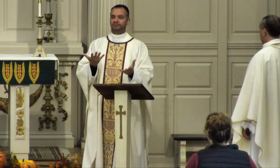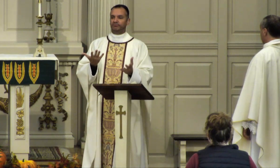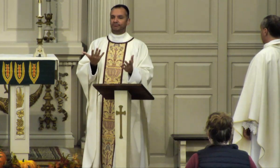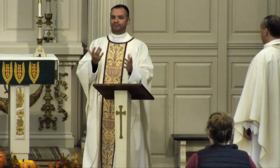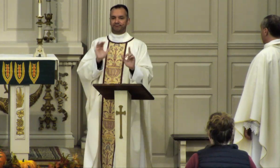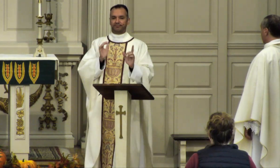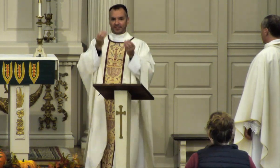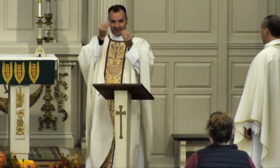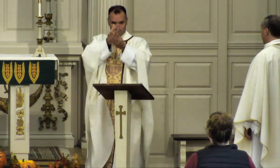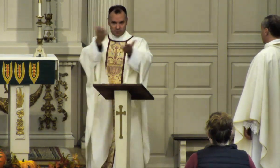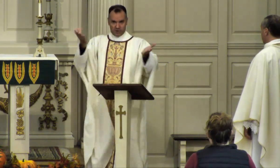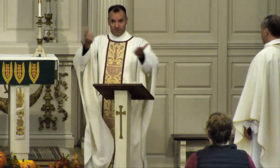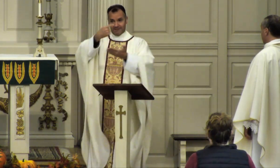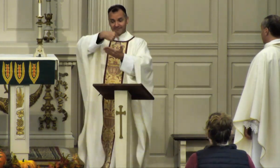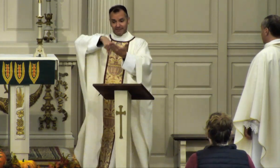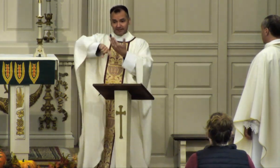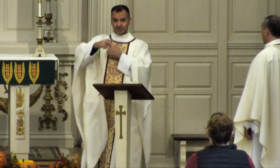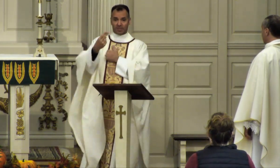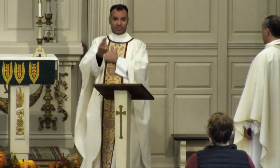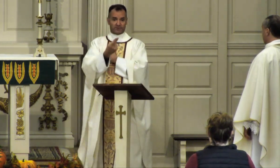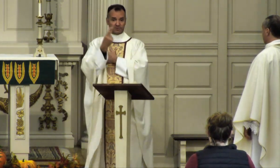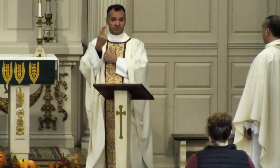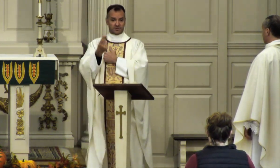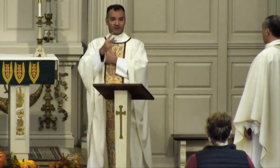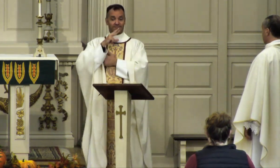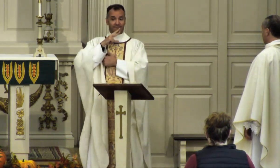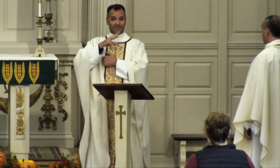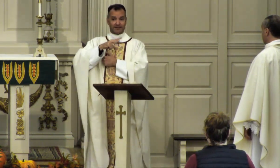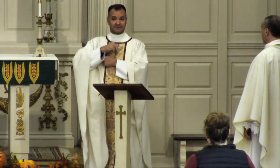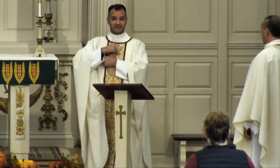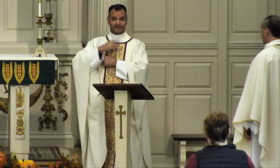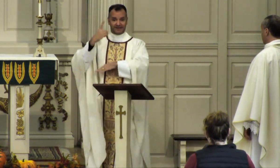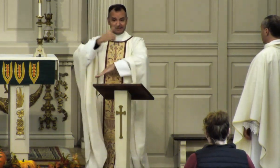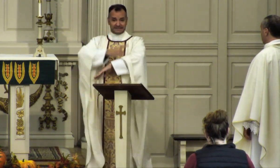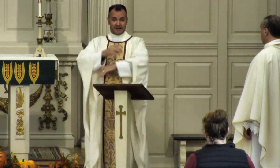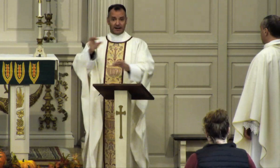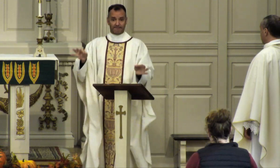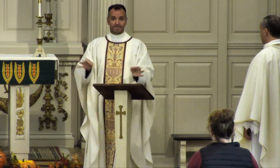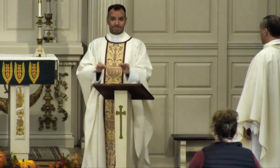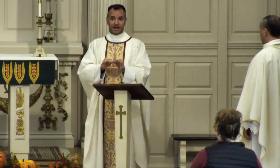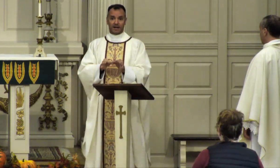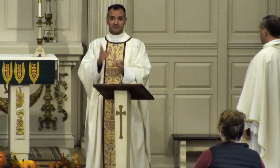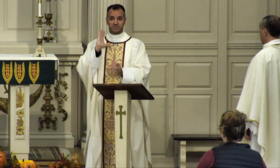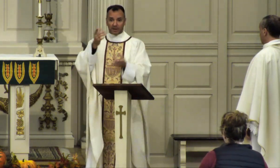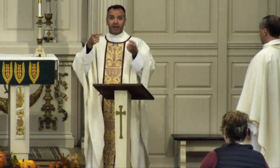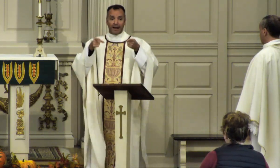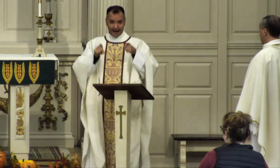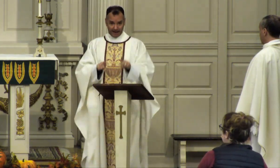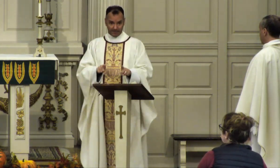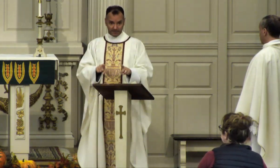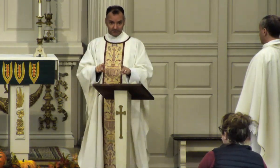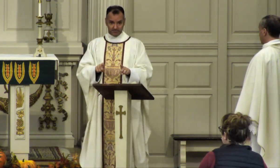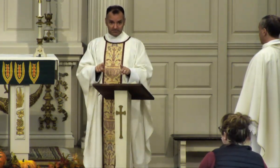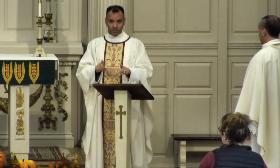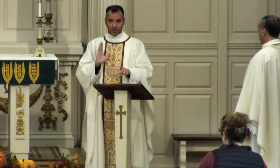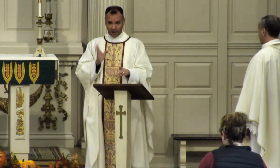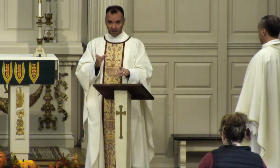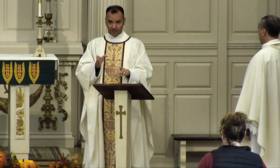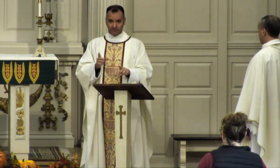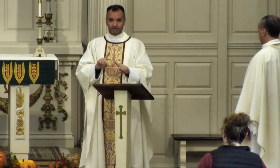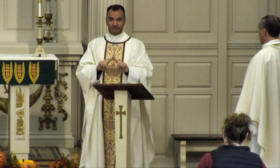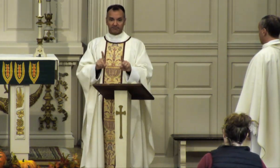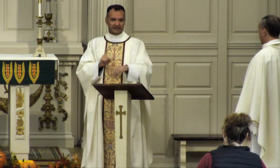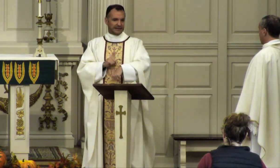So that's exciting. And I just wanted to let all of you know that for next Thursday, the Mass will be held